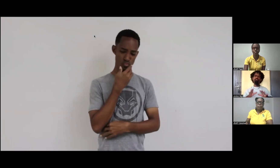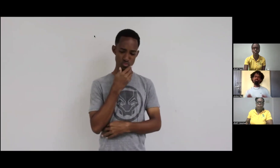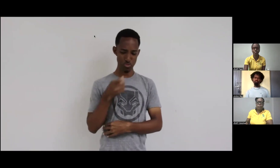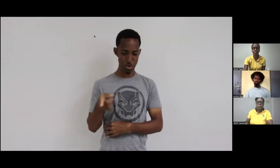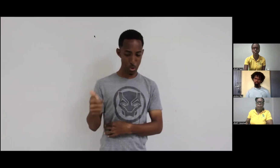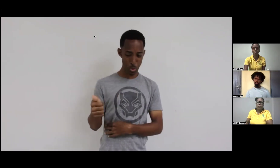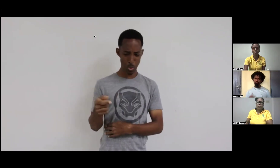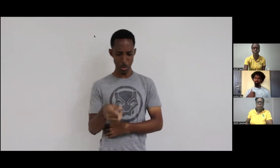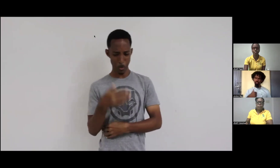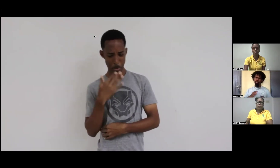Self-control, cool.